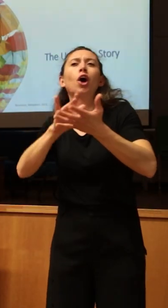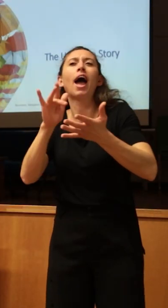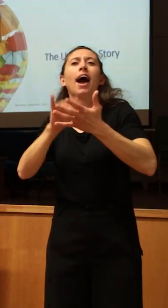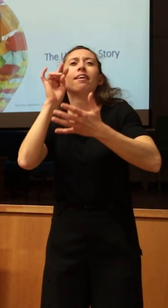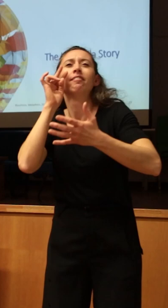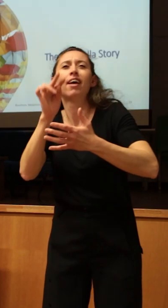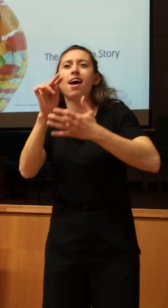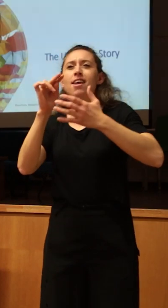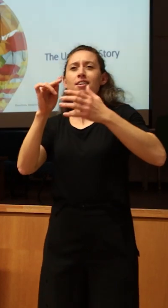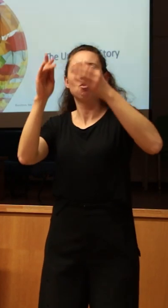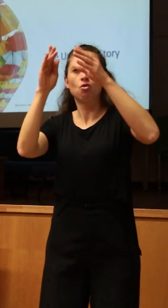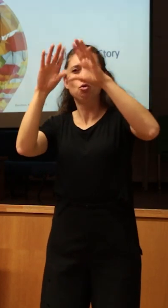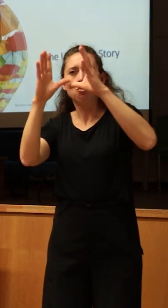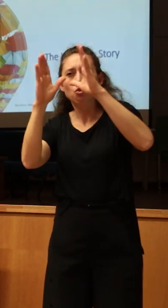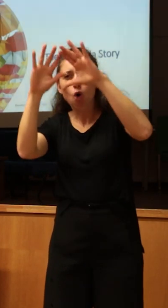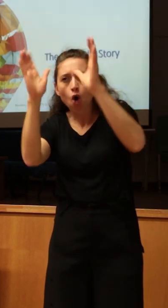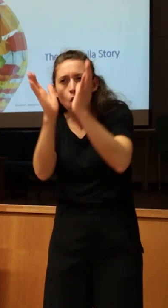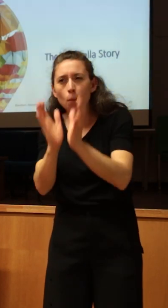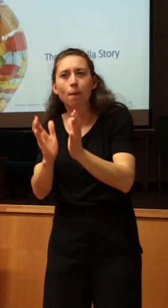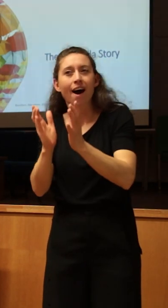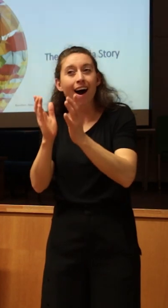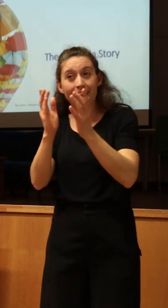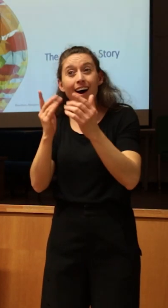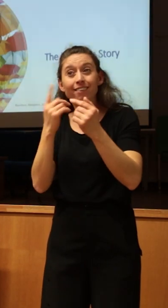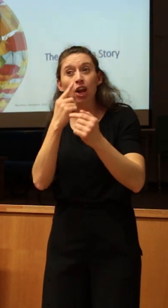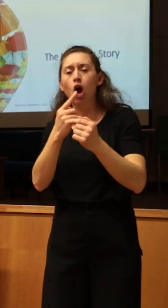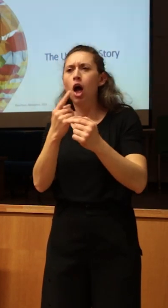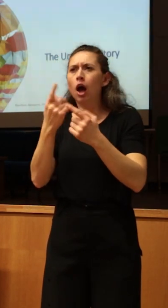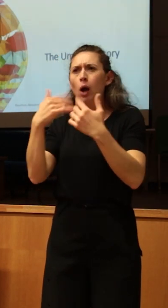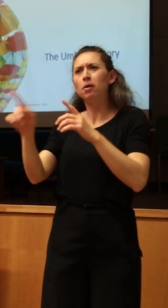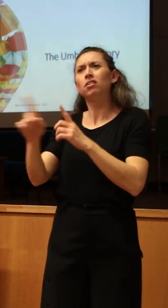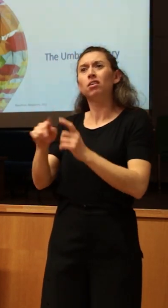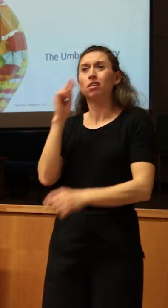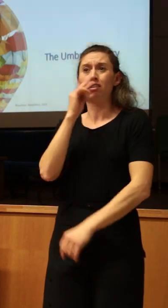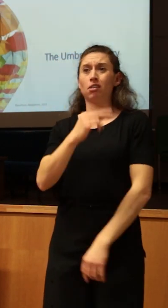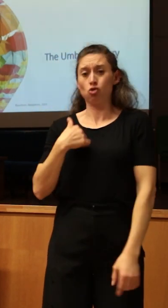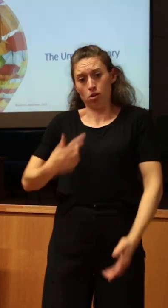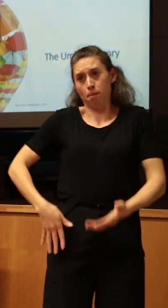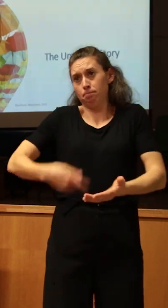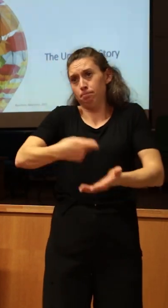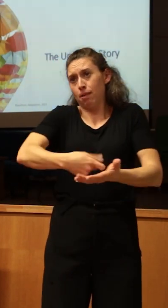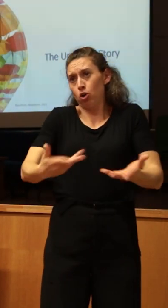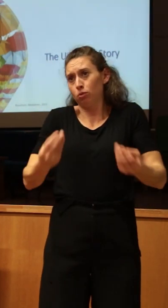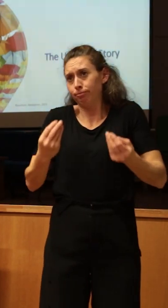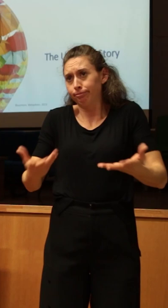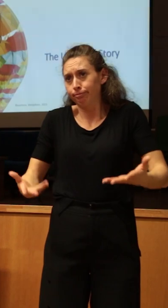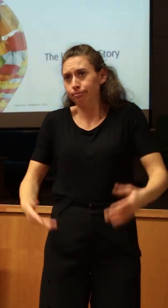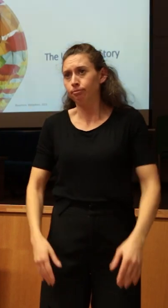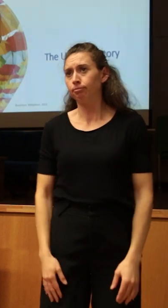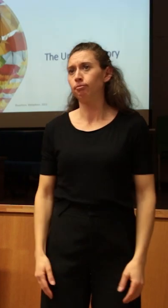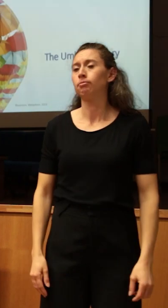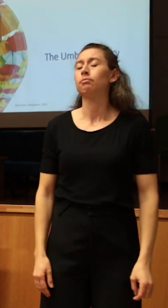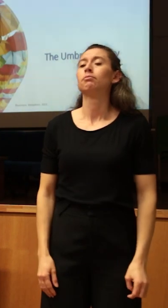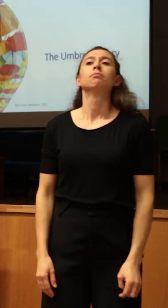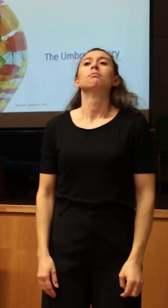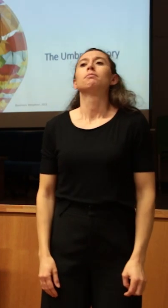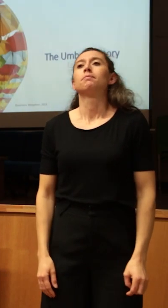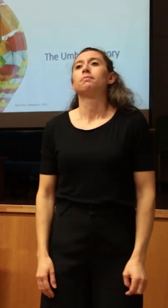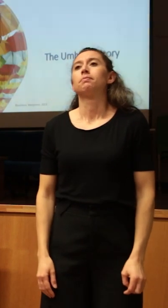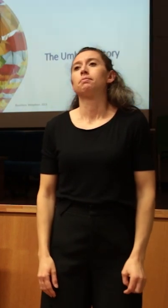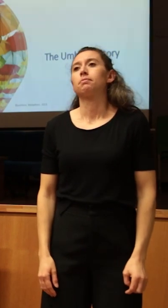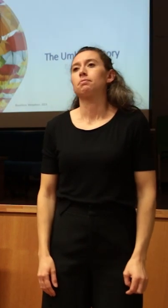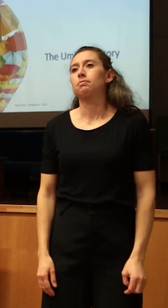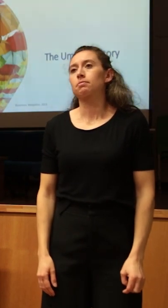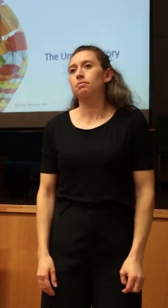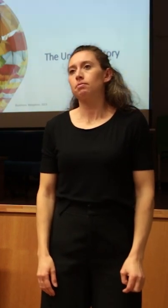saying, is that what I'm paying you for? Y el cliente te mira y te dice, ¿para eso te estoy pagando? I pay all this money for therapy and you tell me just a